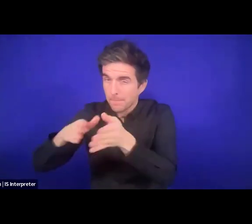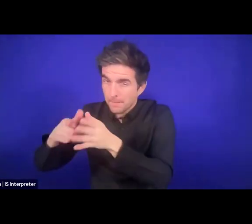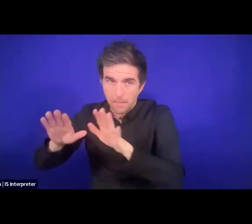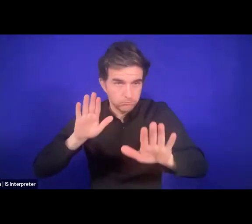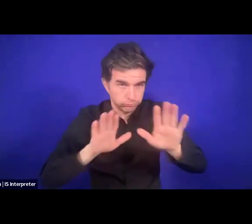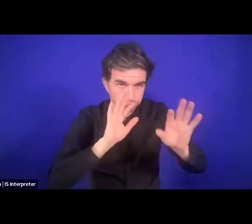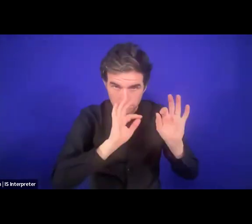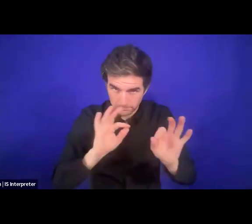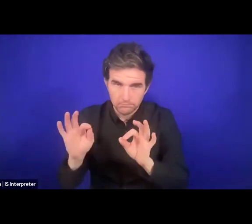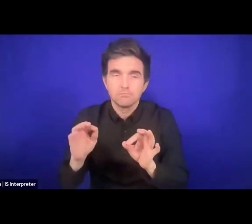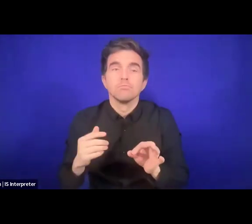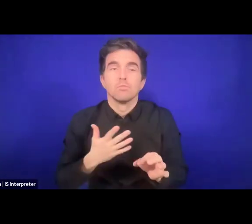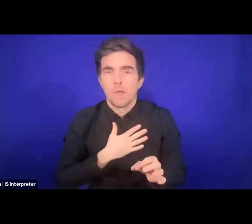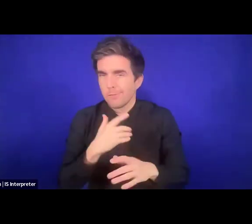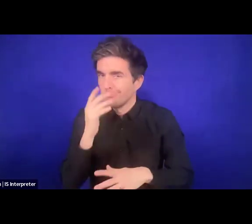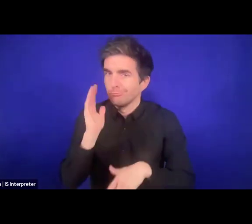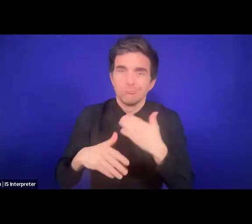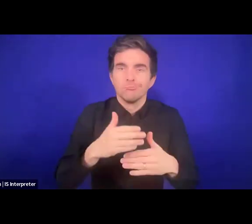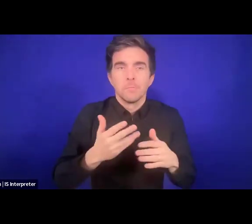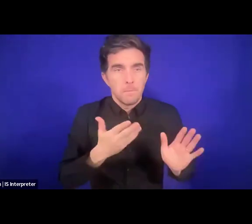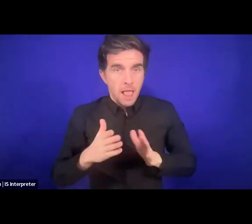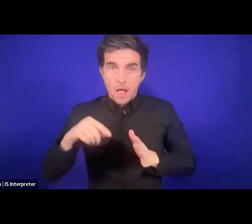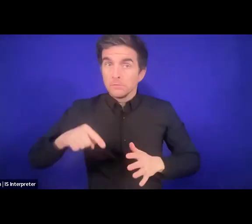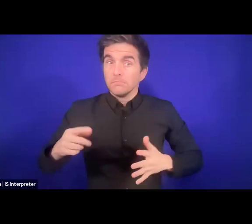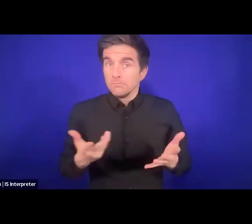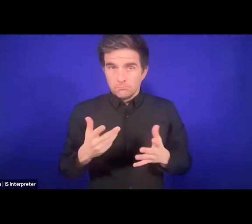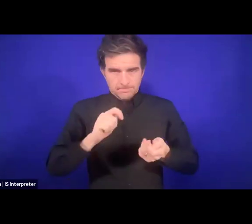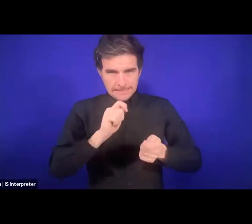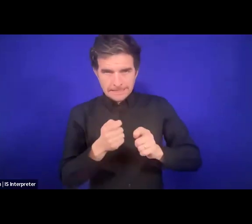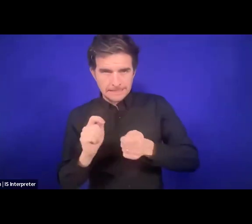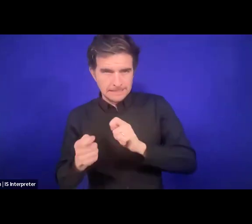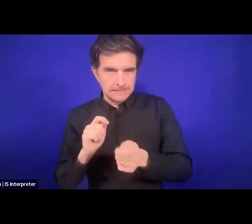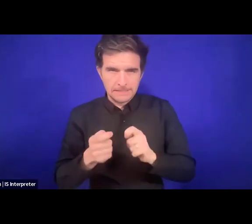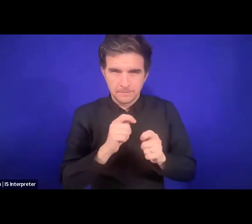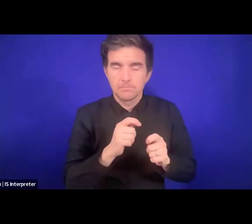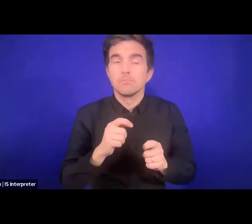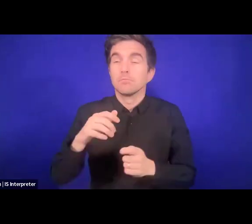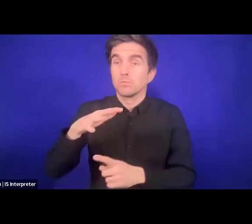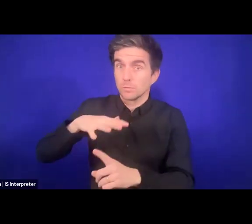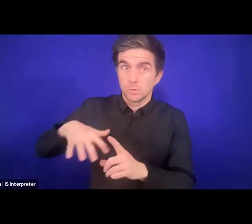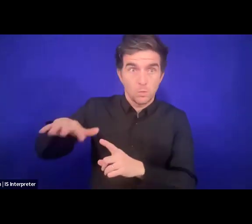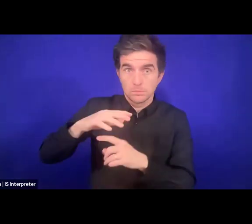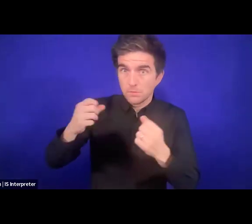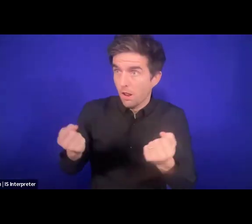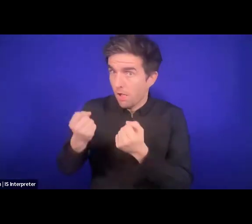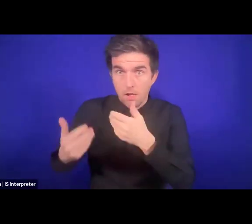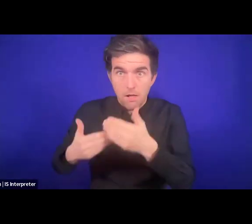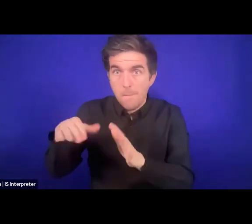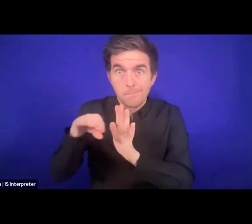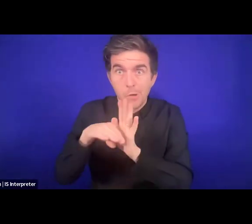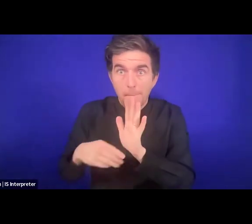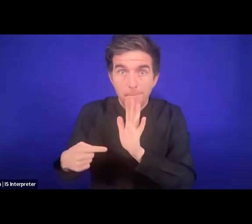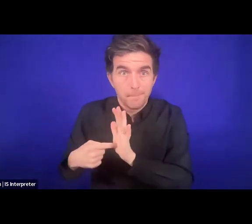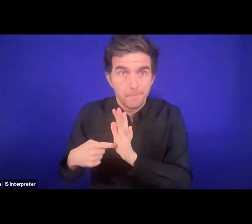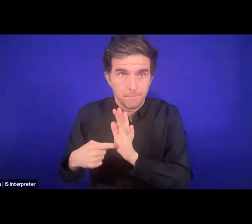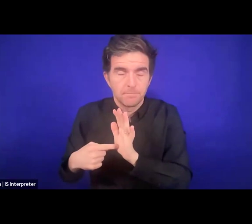existing mechanisms. So the project doesn't bring something new, but it is really about strengthening the